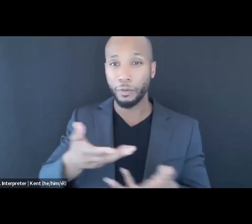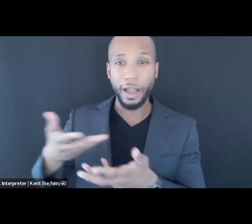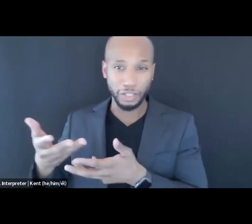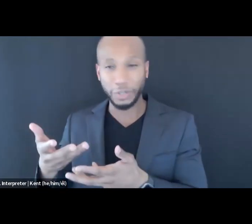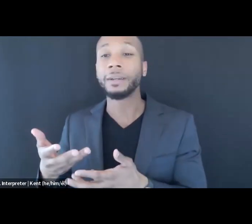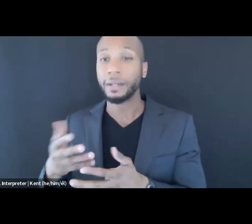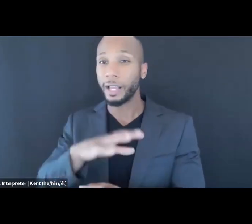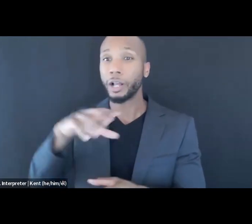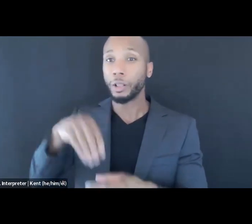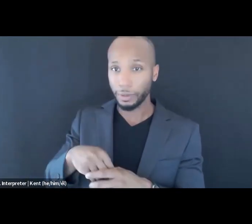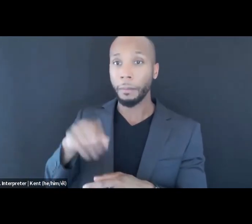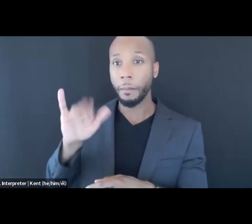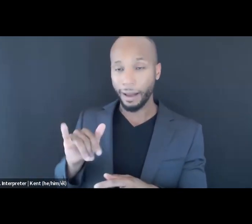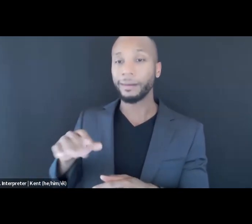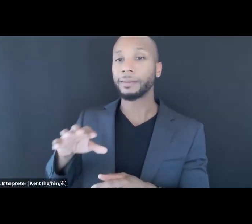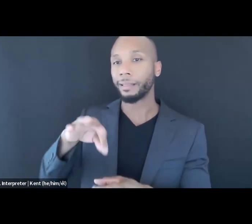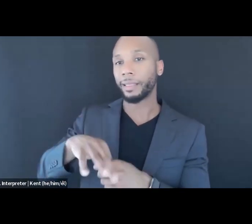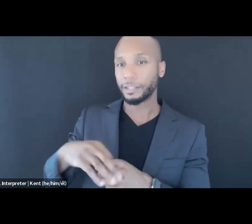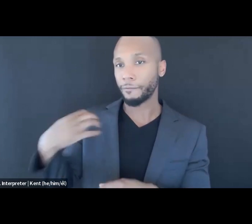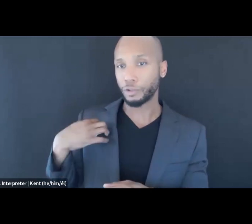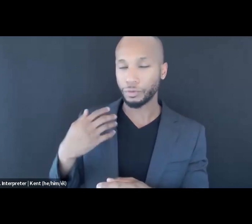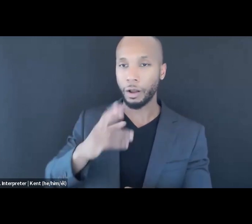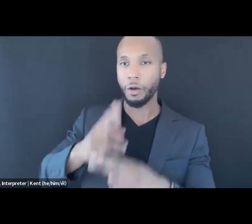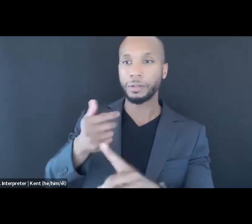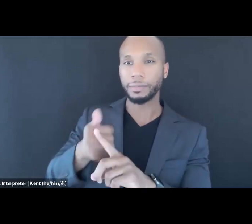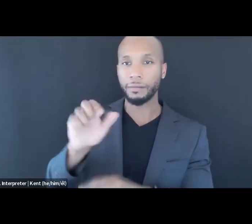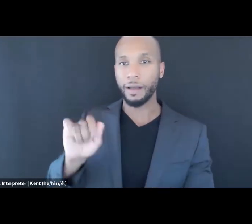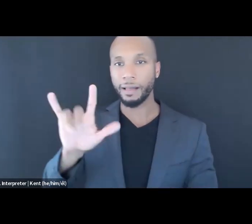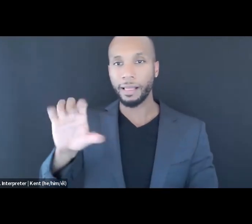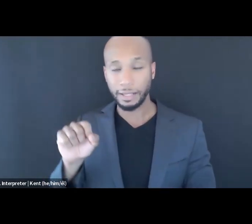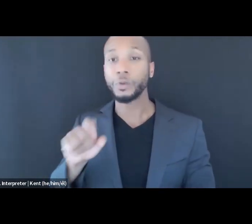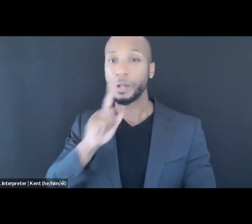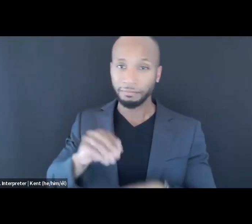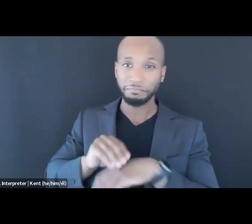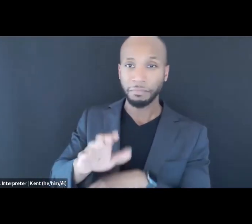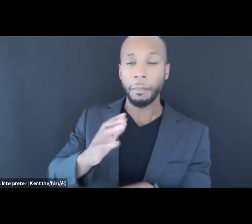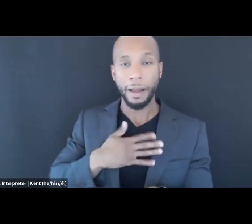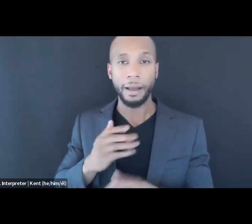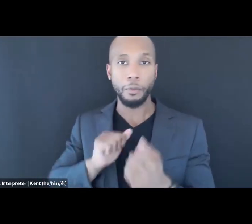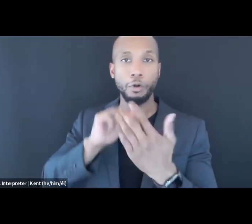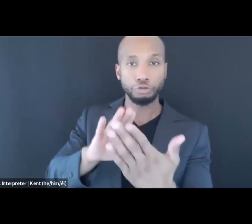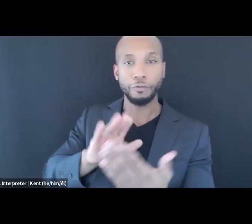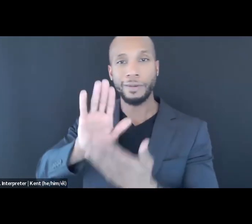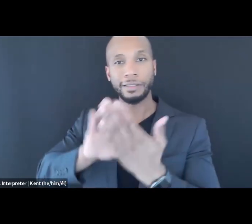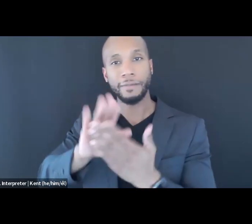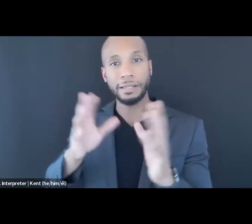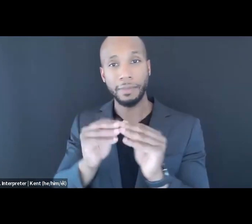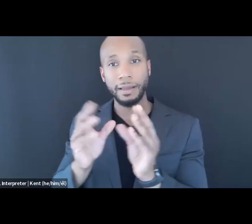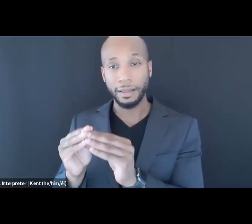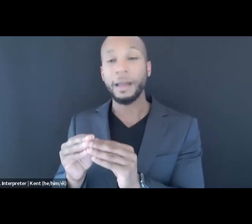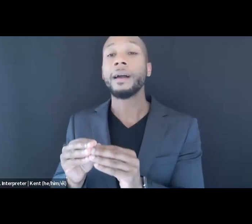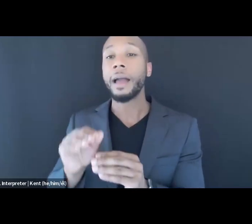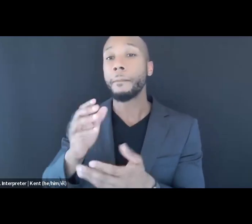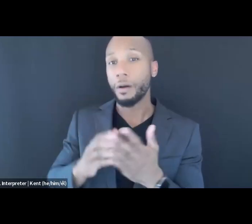interactions, including by those elected officials that call themselves allies, have really informed my approach to face-to-face meetings, and that piece